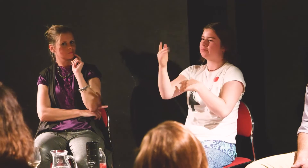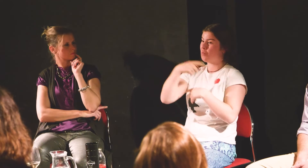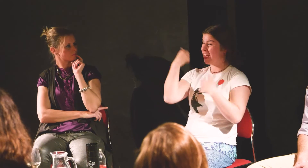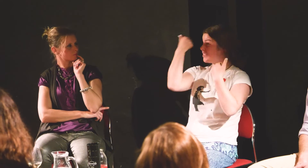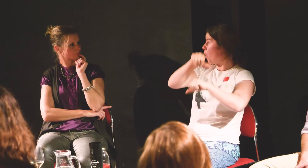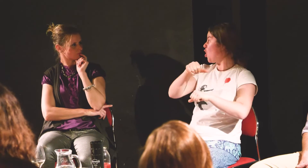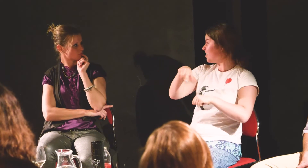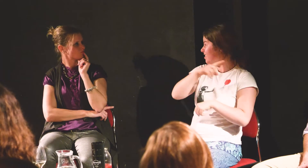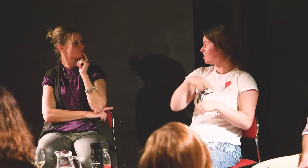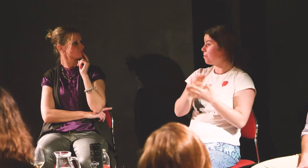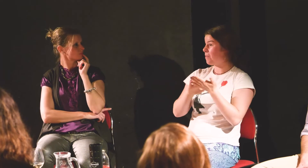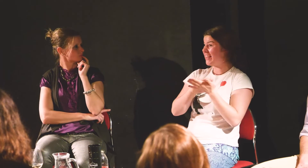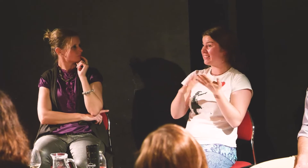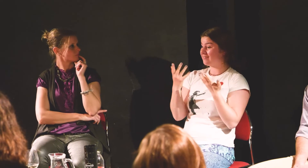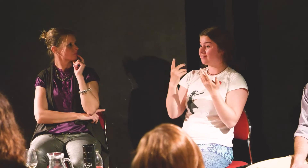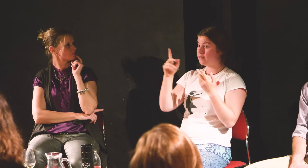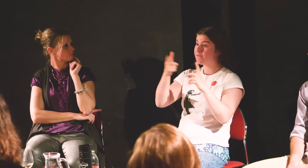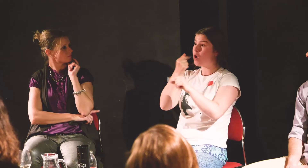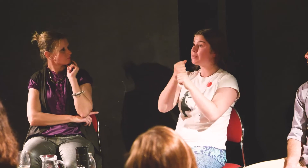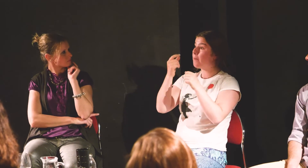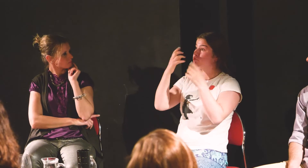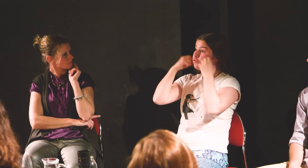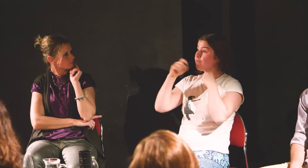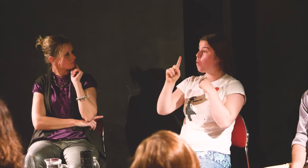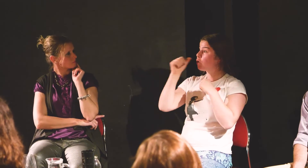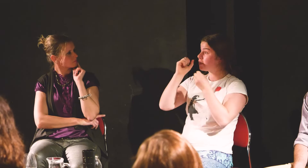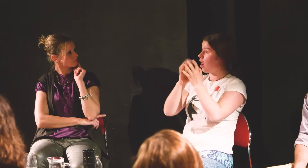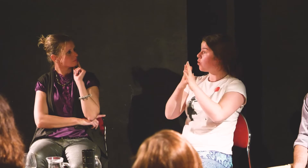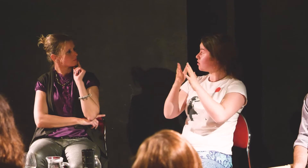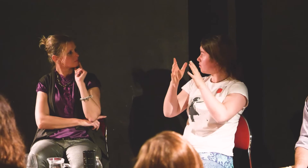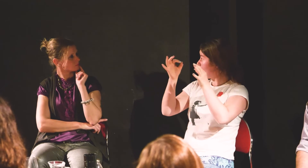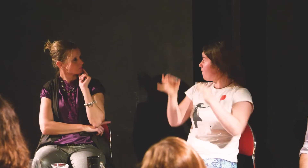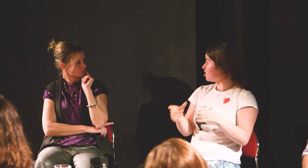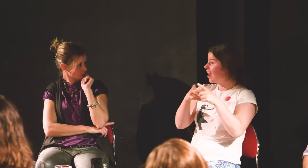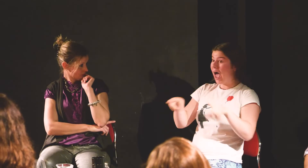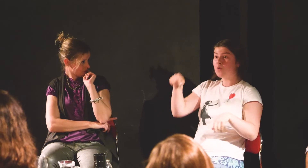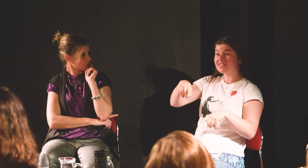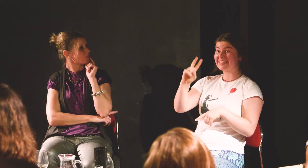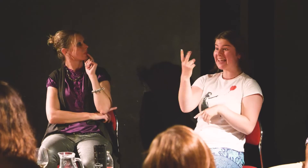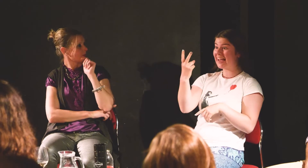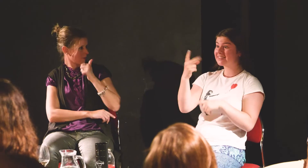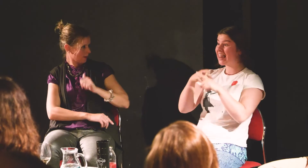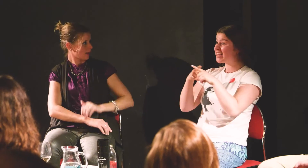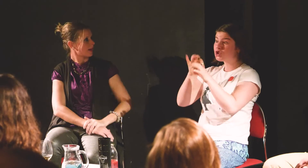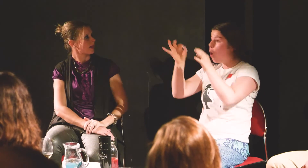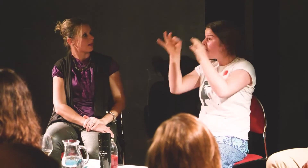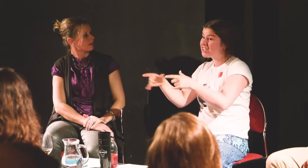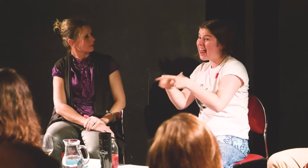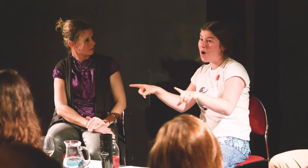come across a lot of barriers, but we as deaf people, we're experts in getting through those barriers. And the proof is that NZSL became an official